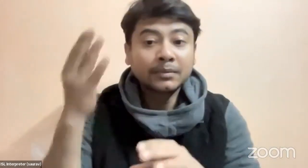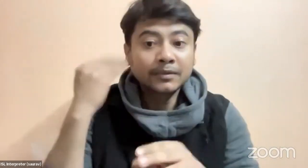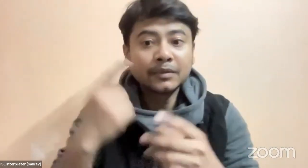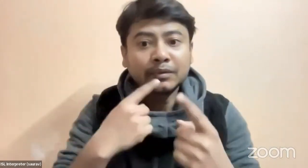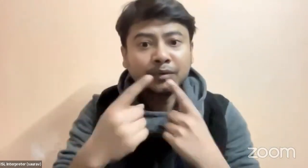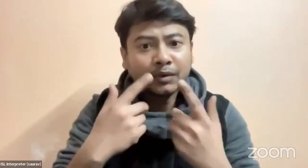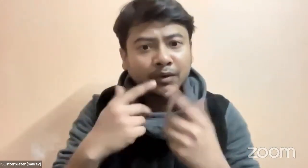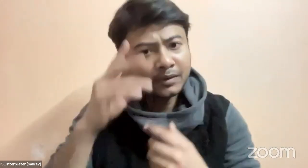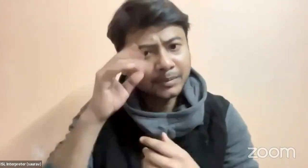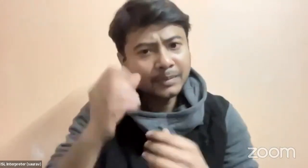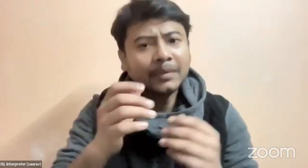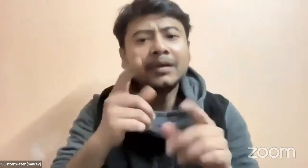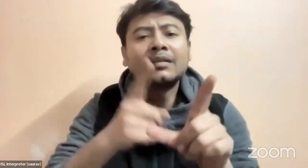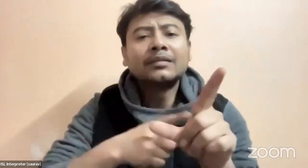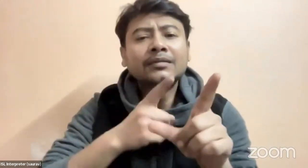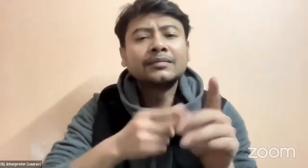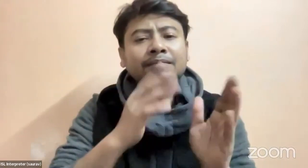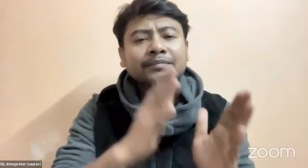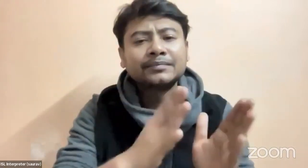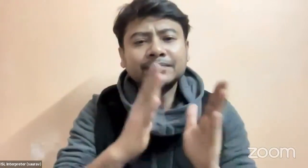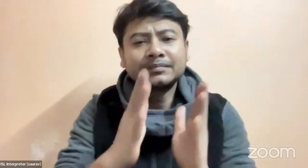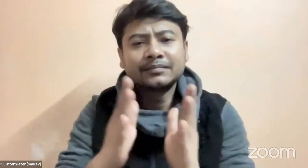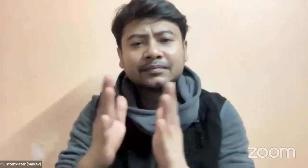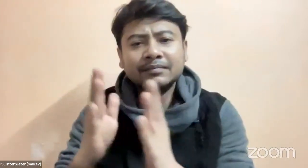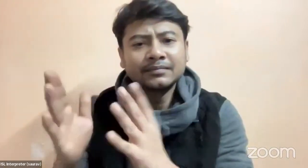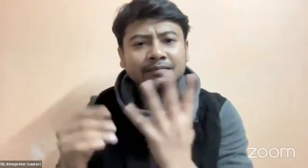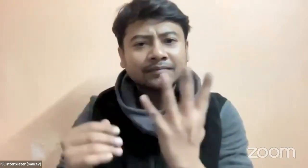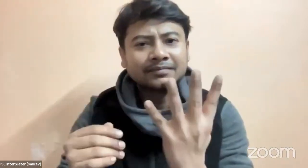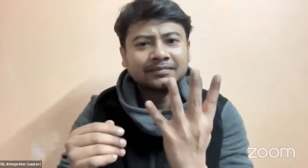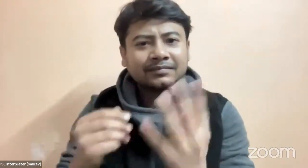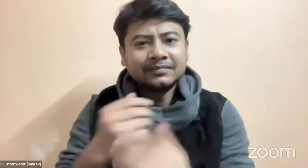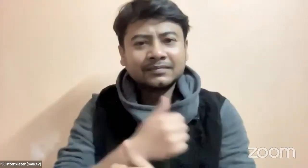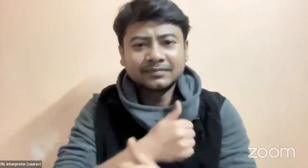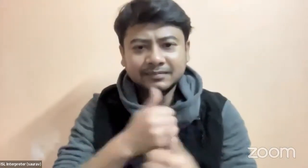Satya Yuga, Treta Yuga, Dwapara Yuga, and Kali Yuga.